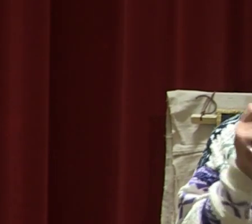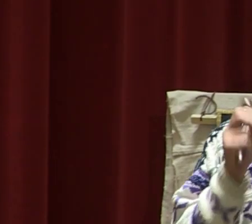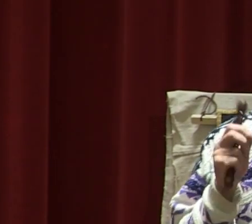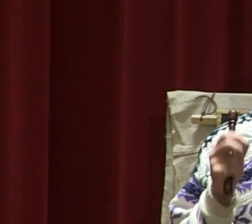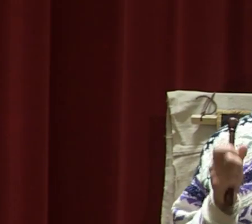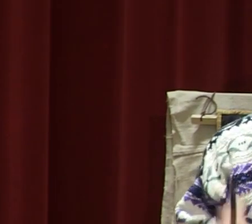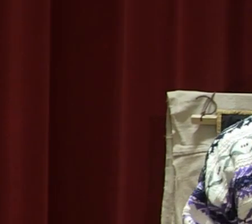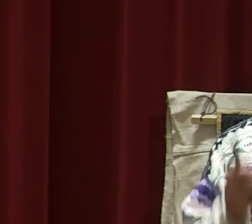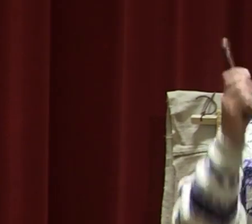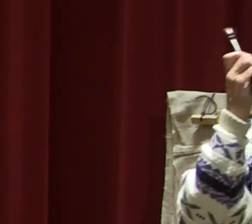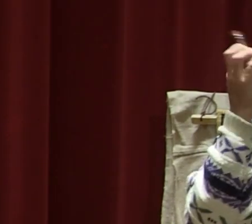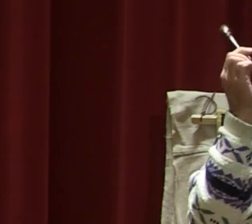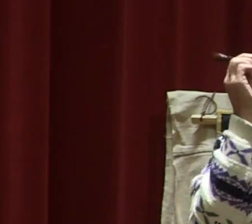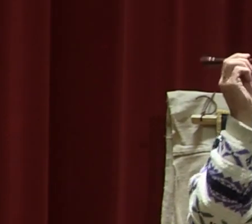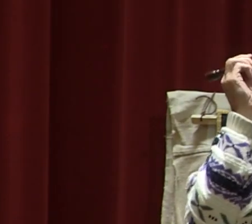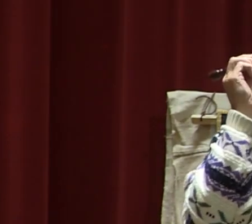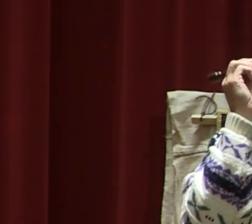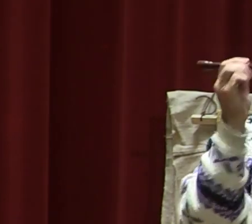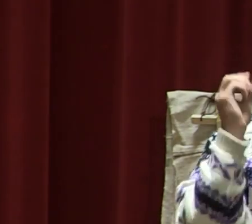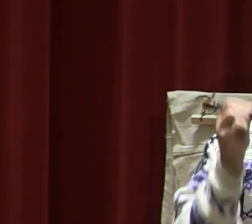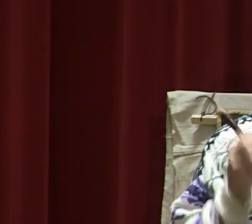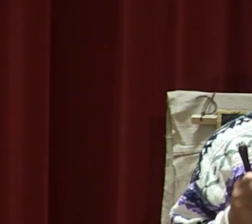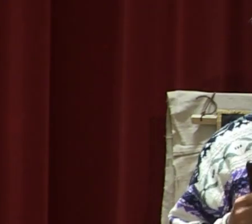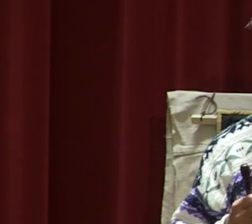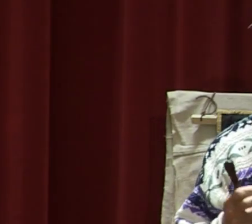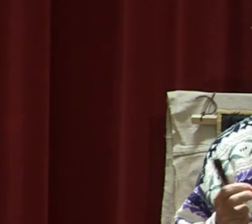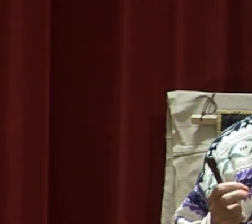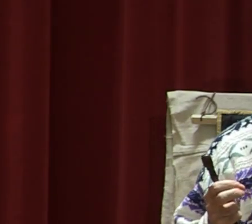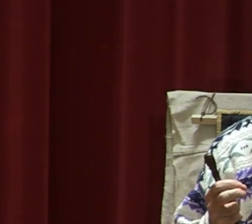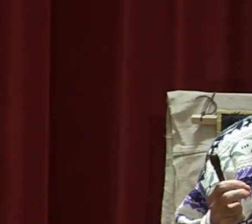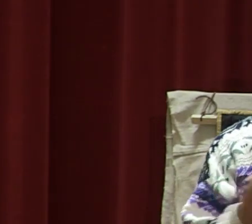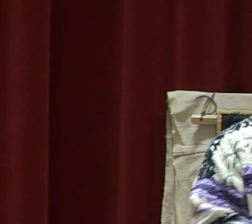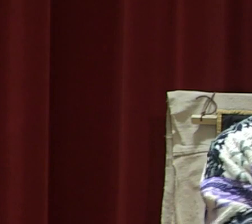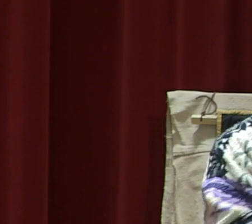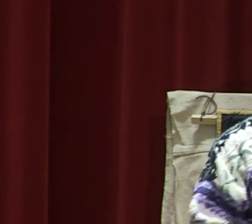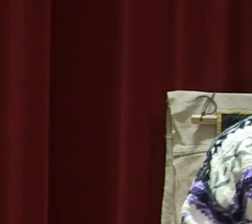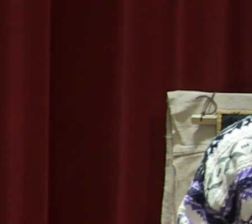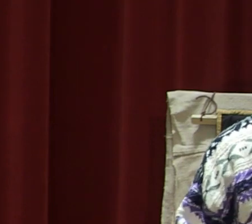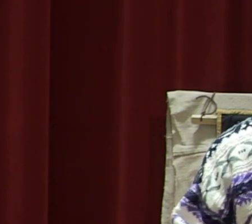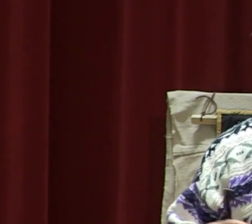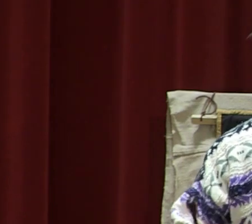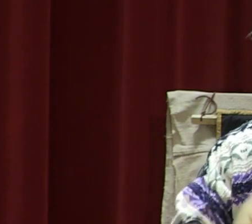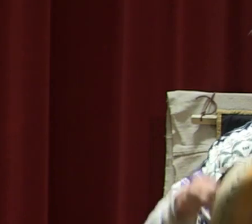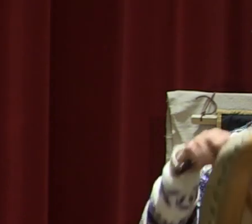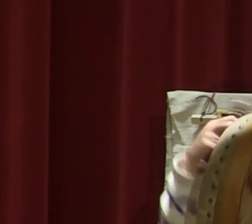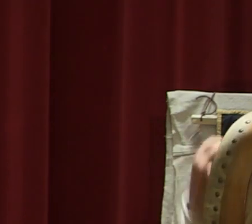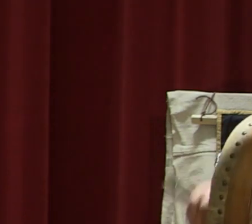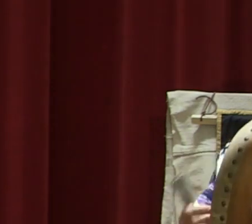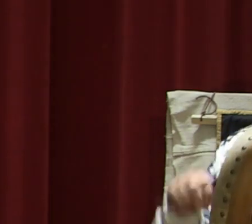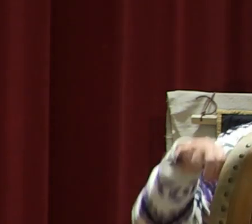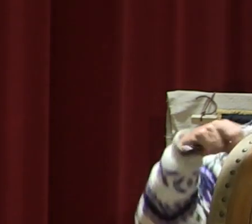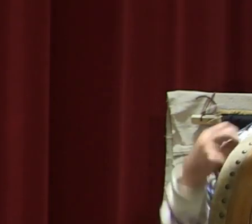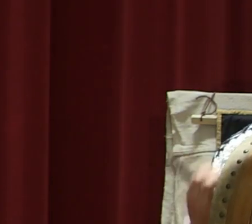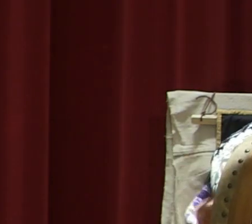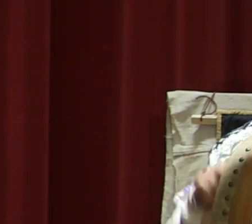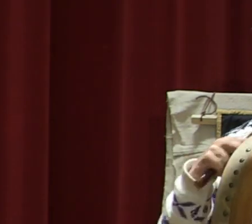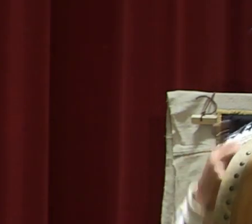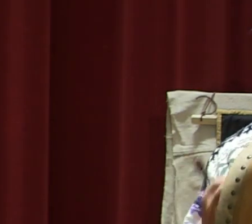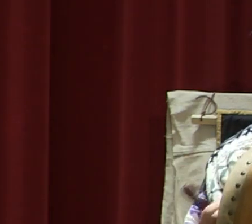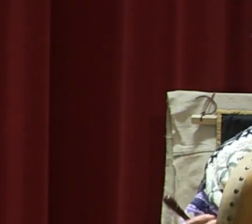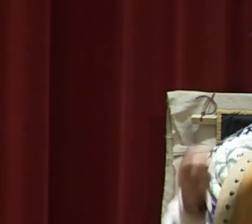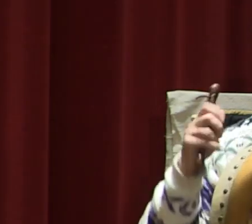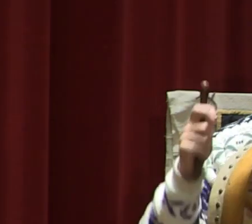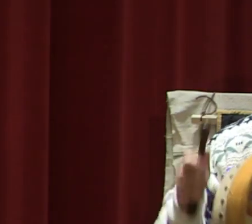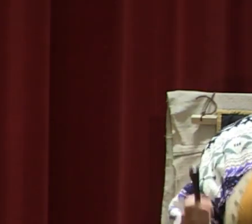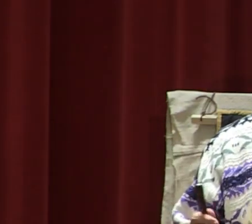one time in Ireland, there were no tippers. People played the Bodhran with the tips of their fingers